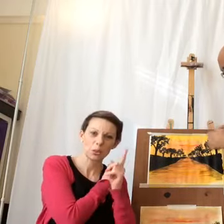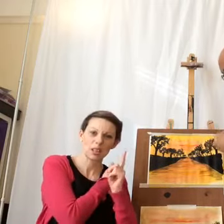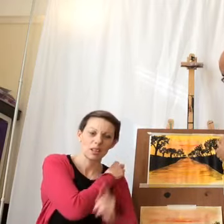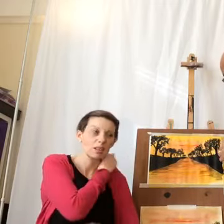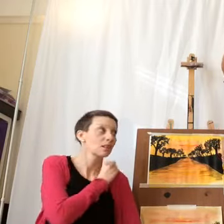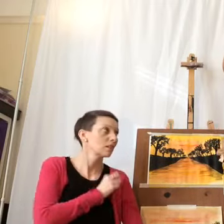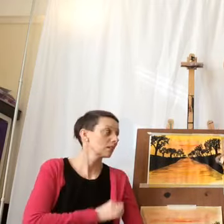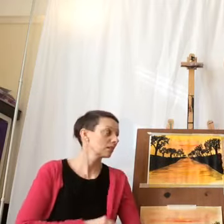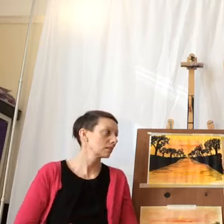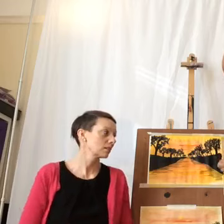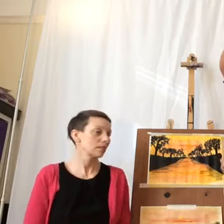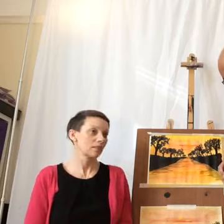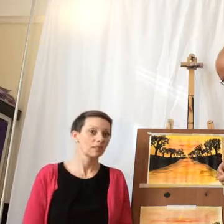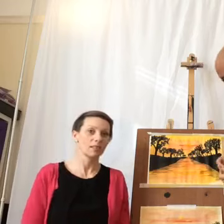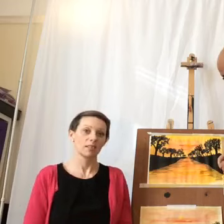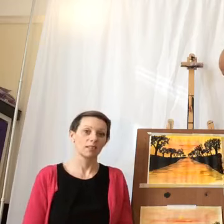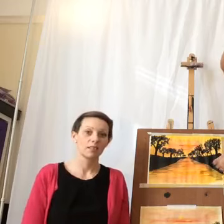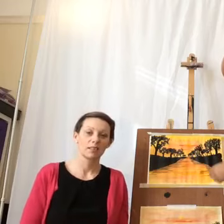I think I did too many boxes.